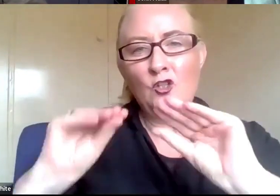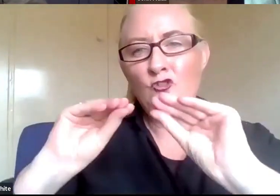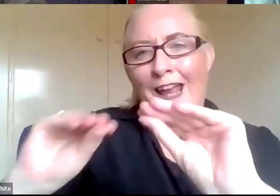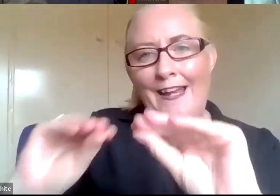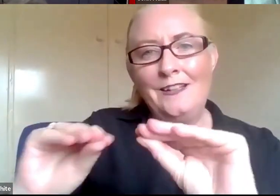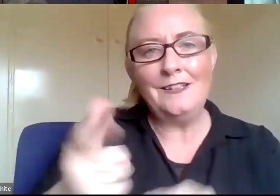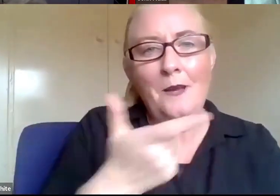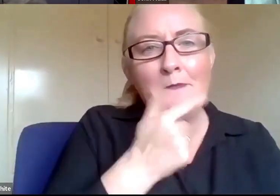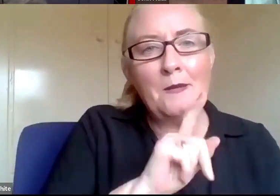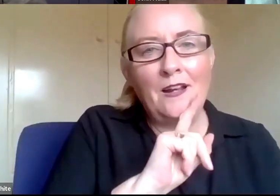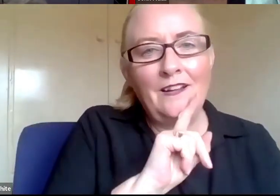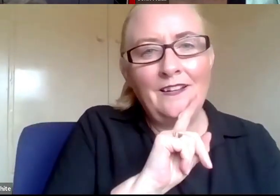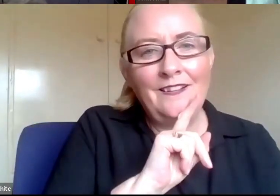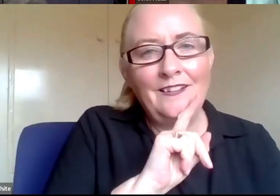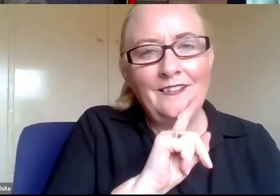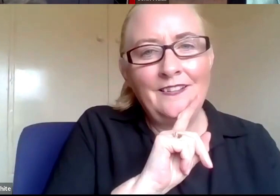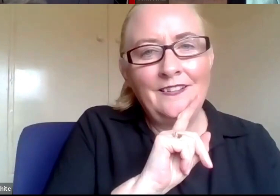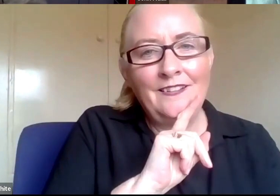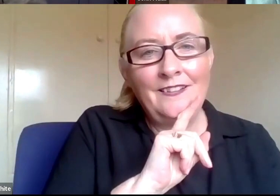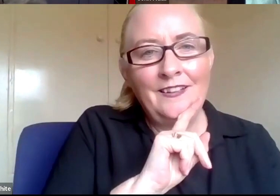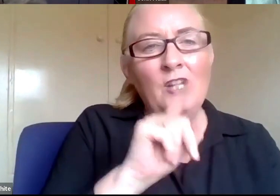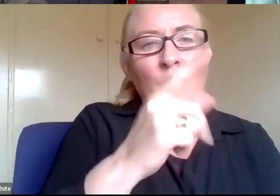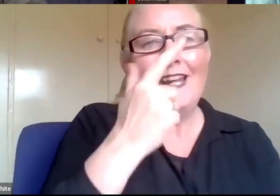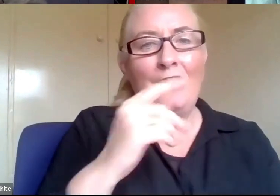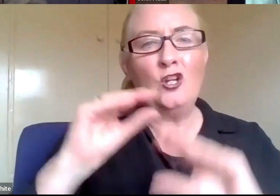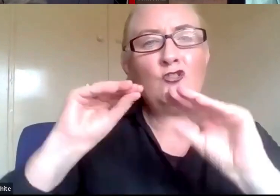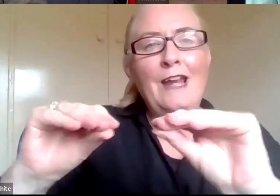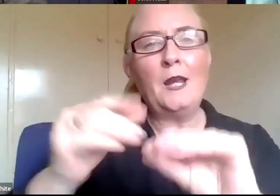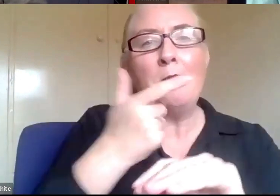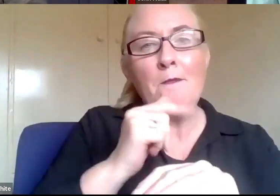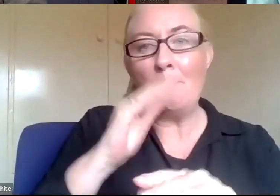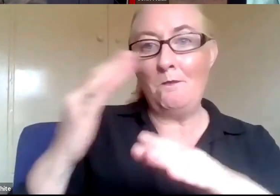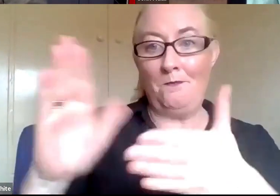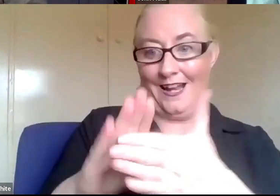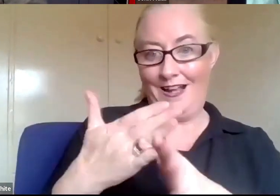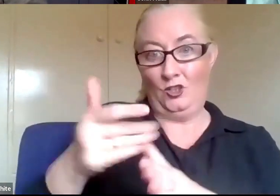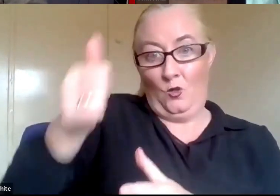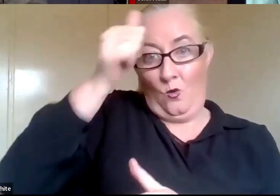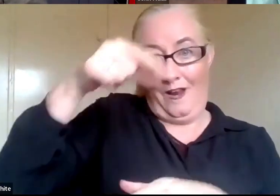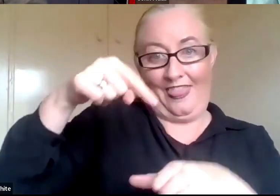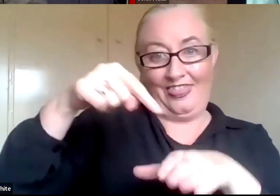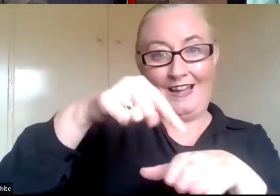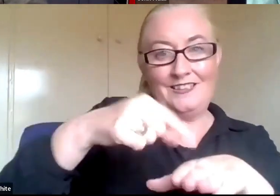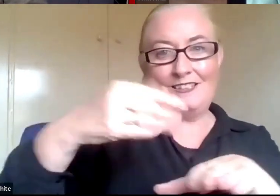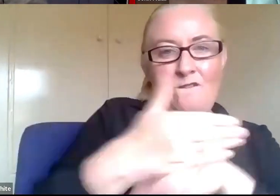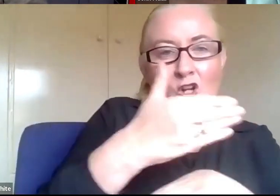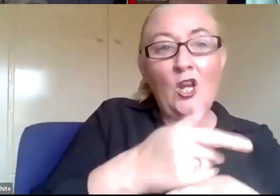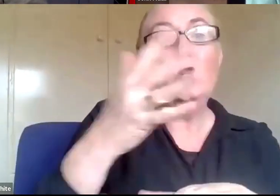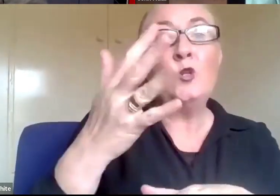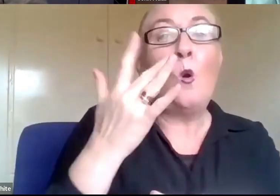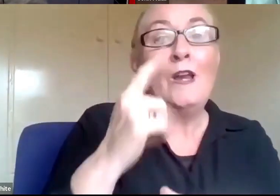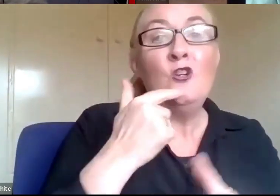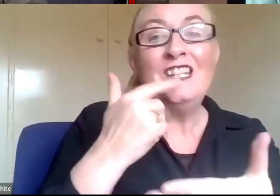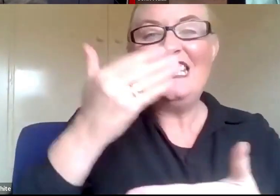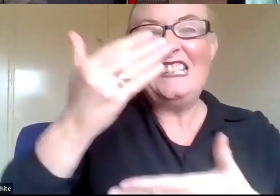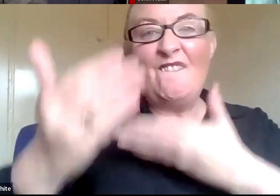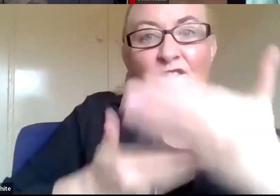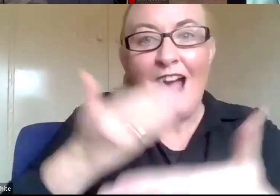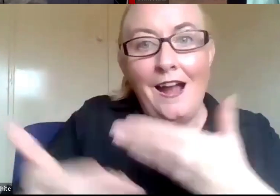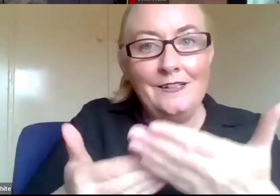like defining the task, briefing the group, planning, setting group